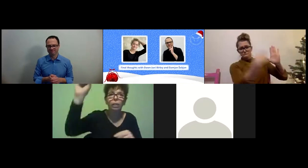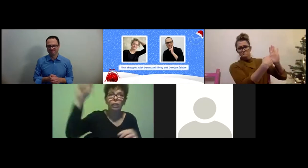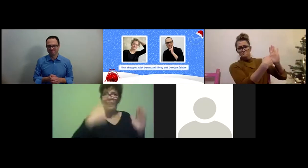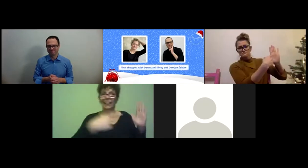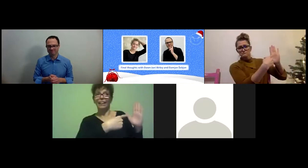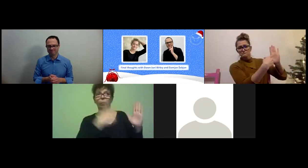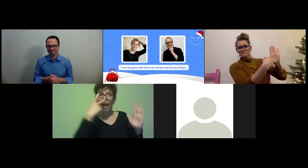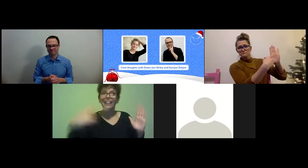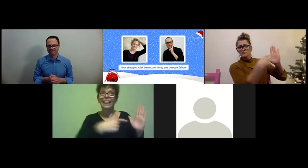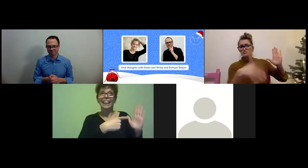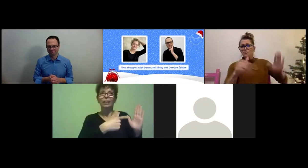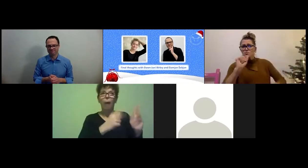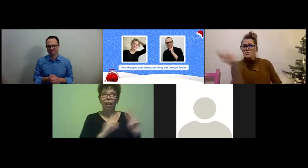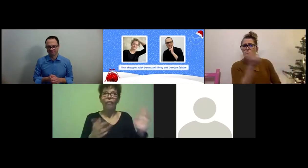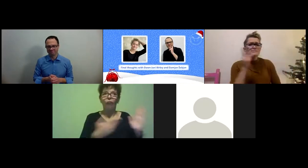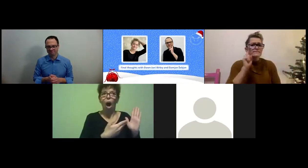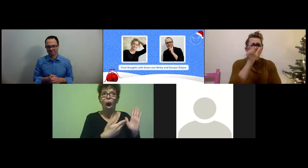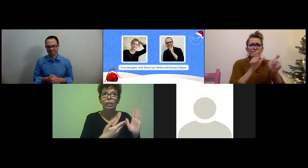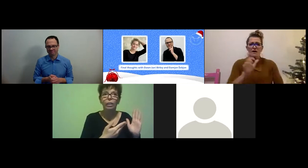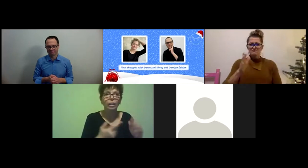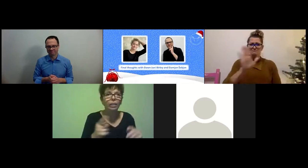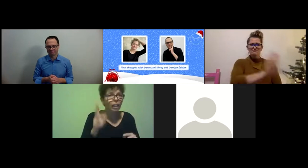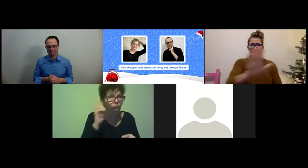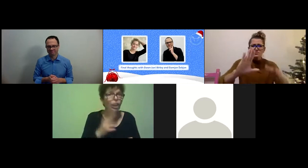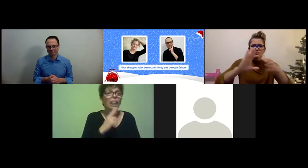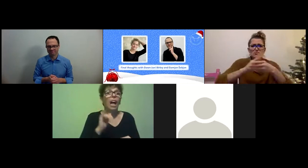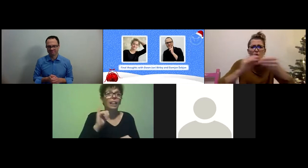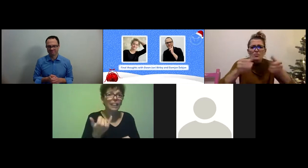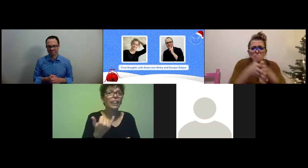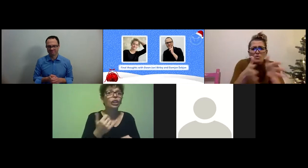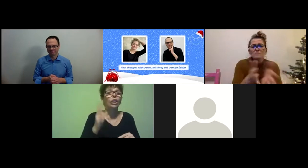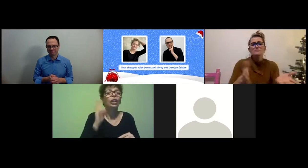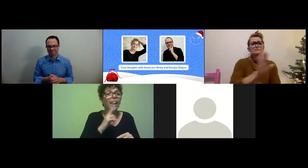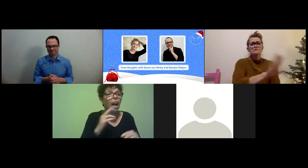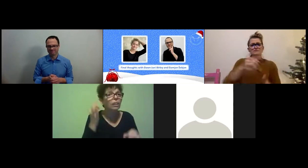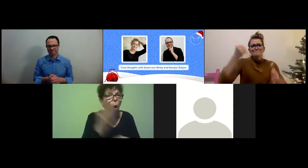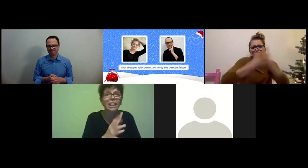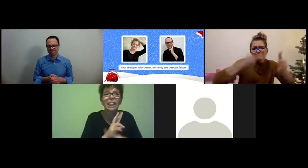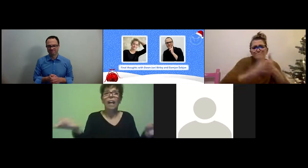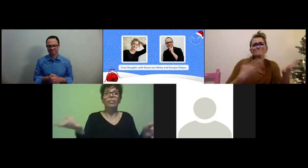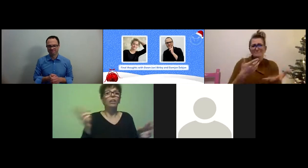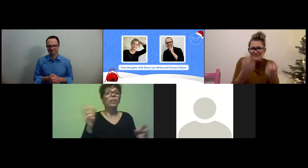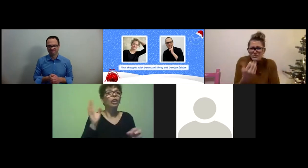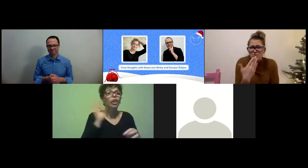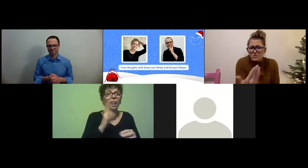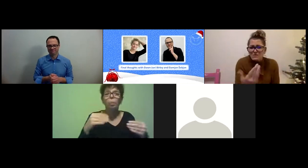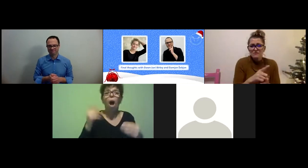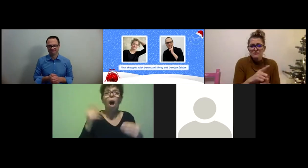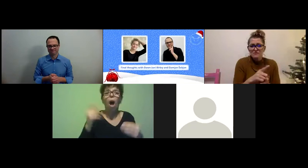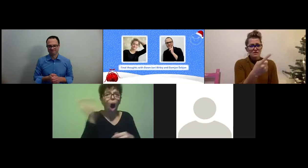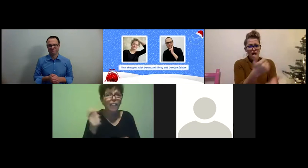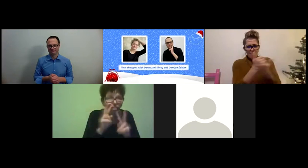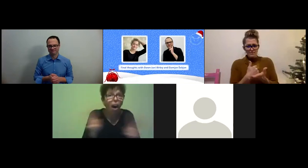politicians share this wealth of knowledge that we have, thanks to all these presenters that you have